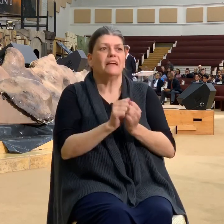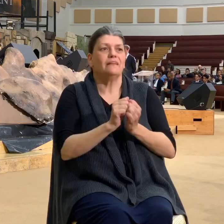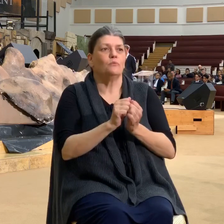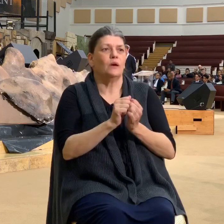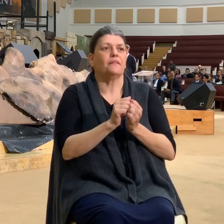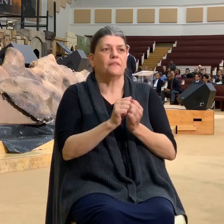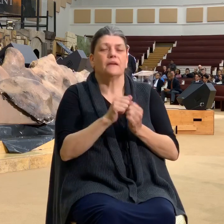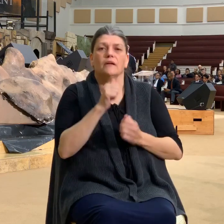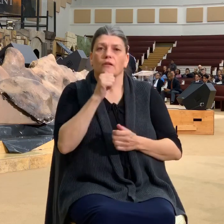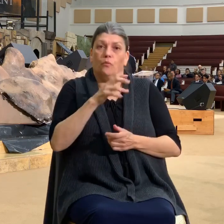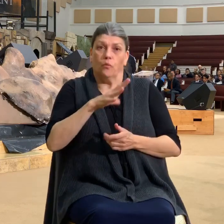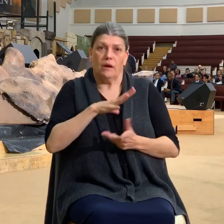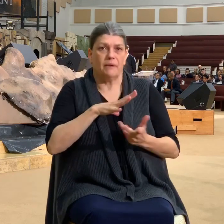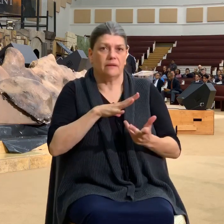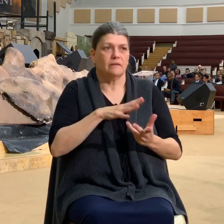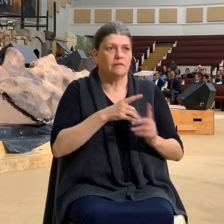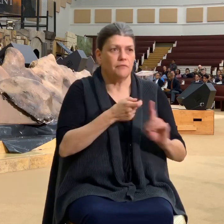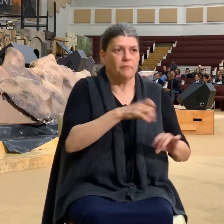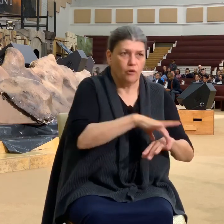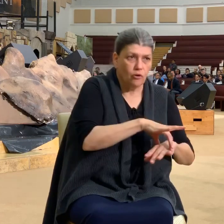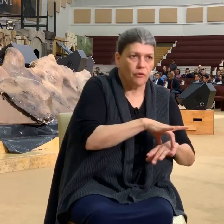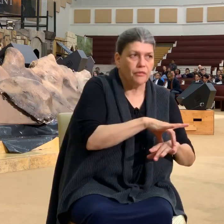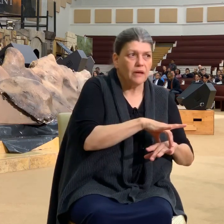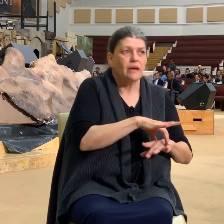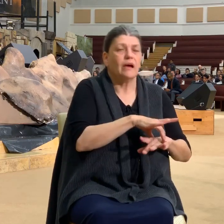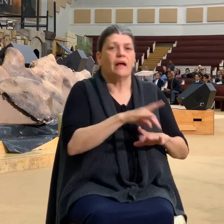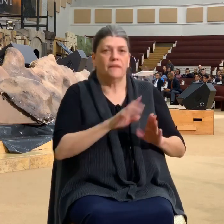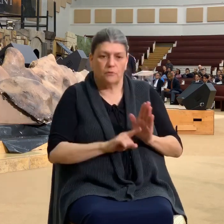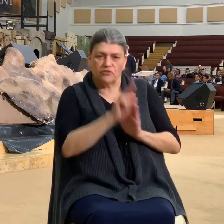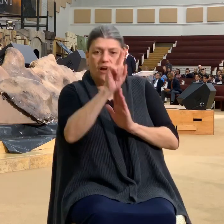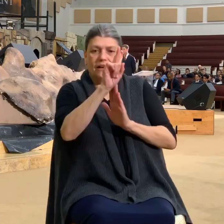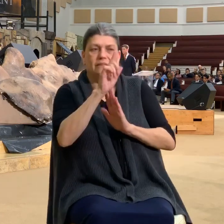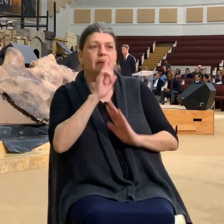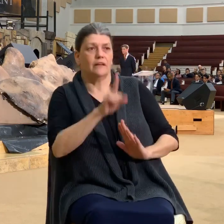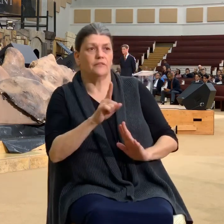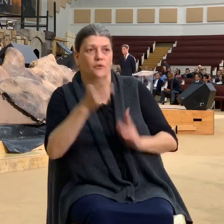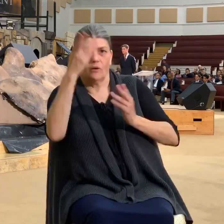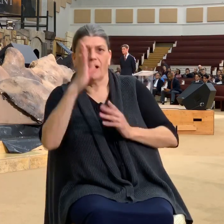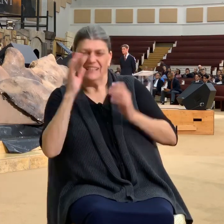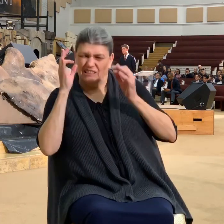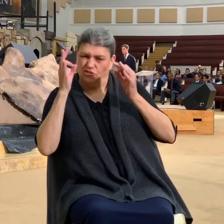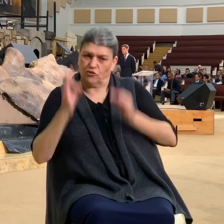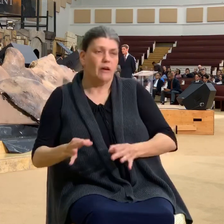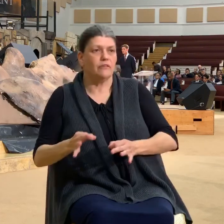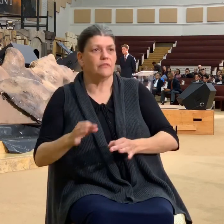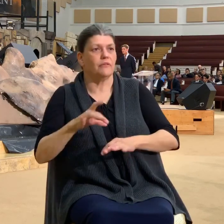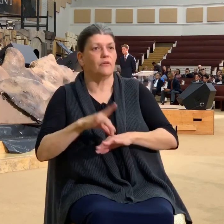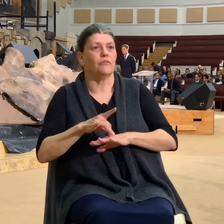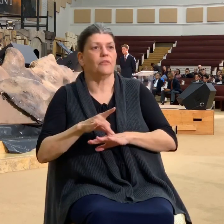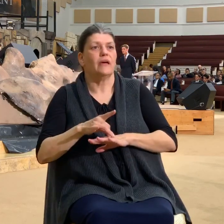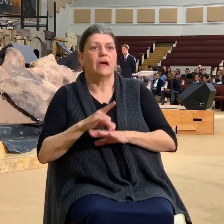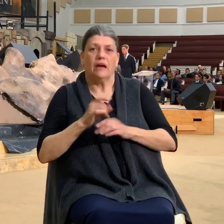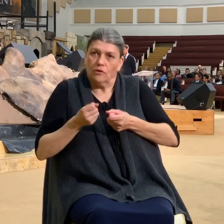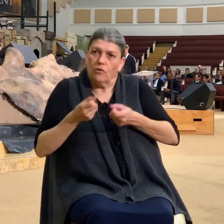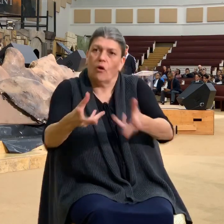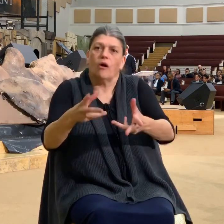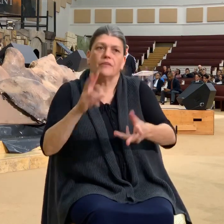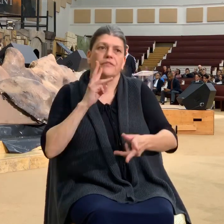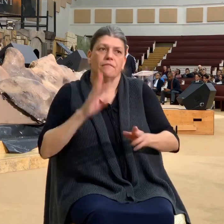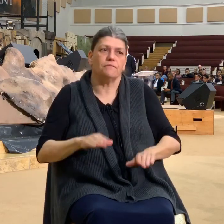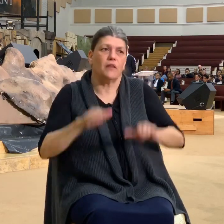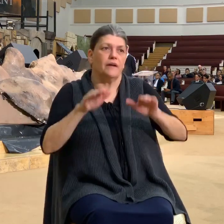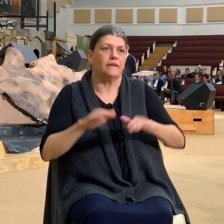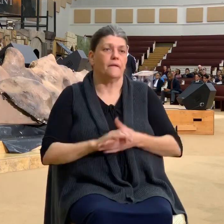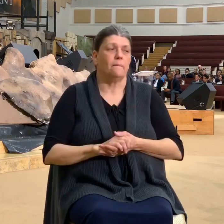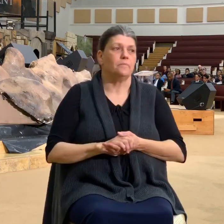these daughters of men. And giants were born. God judges the earth because of, as Paul would refer to, the transgressions. We often